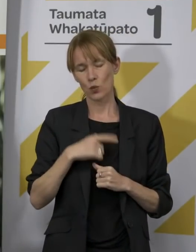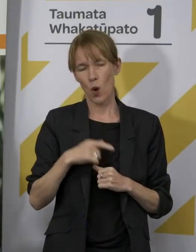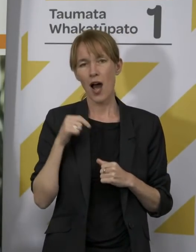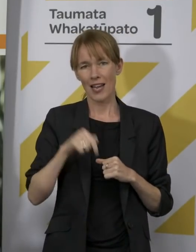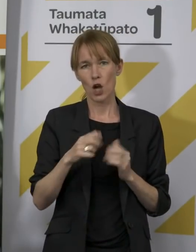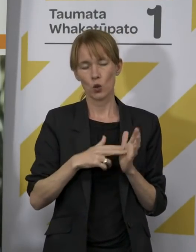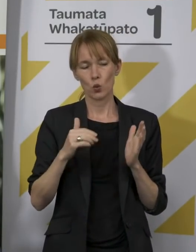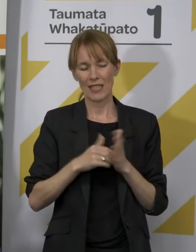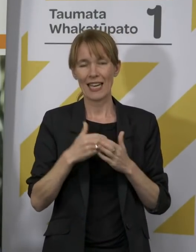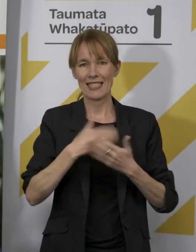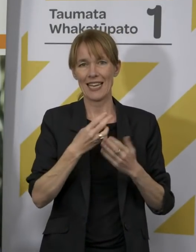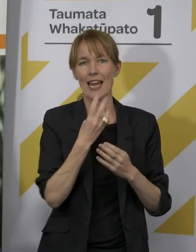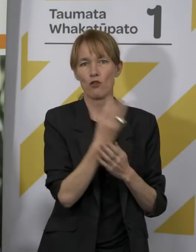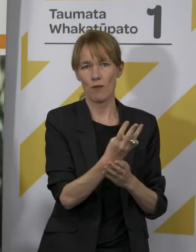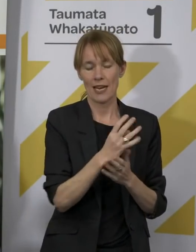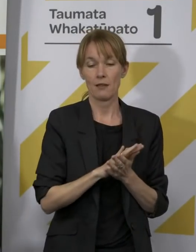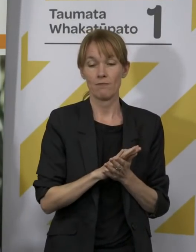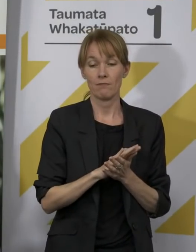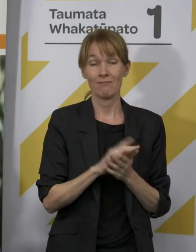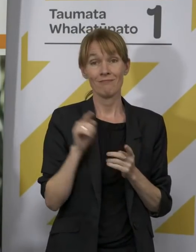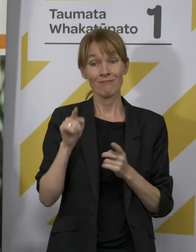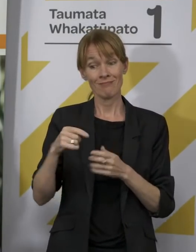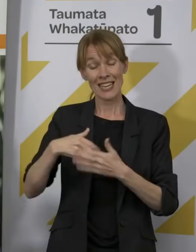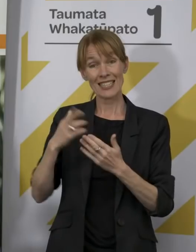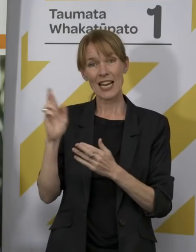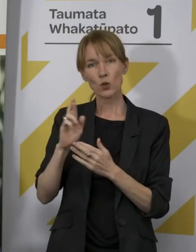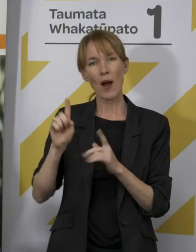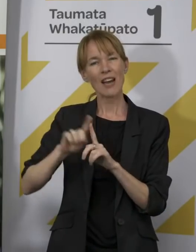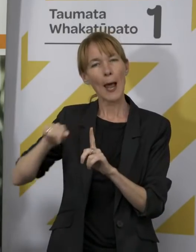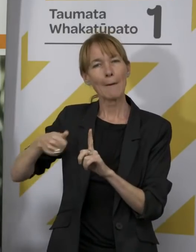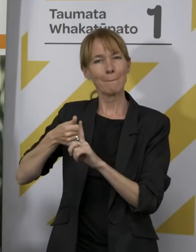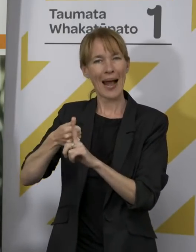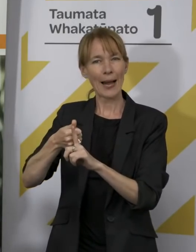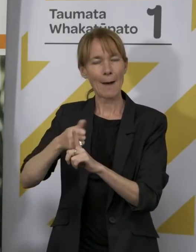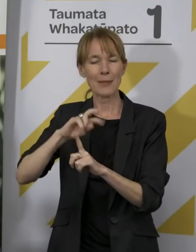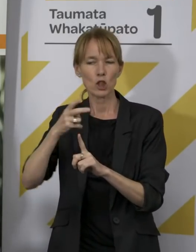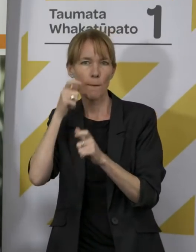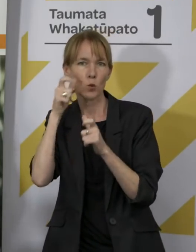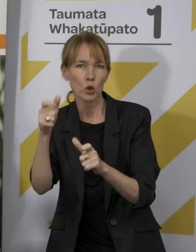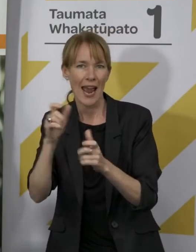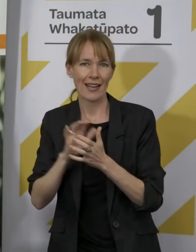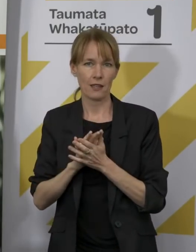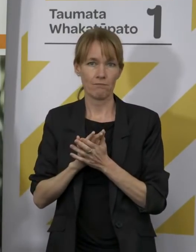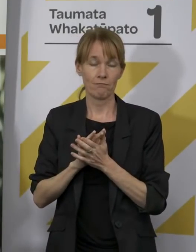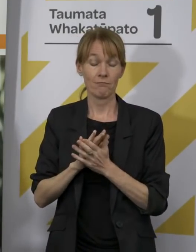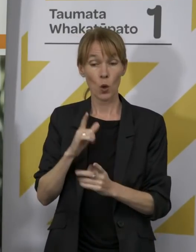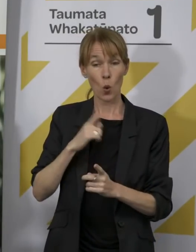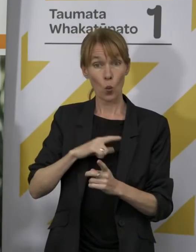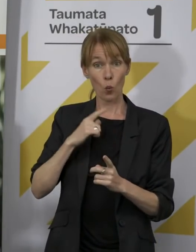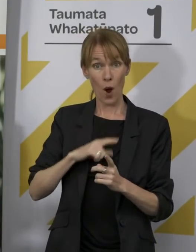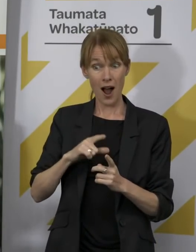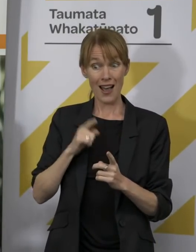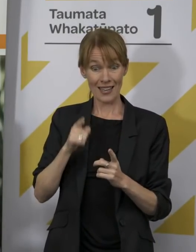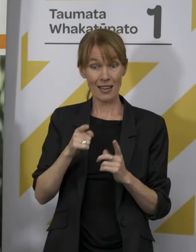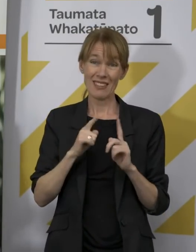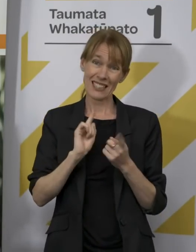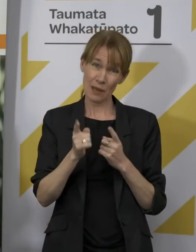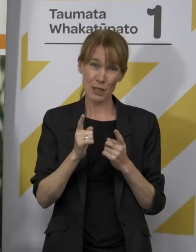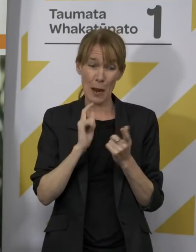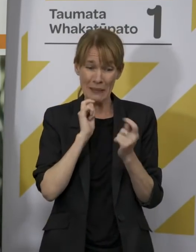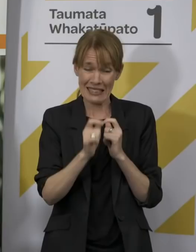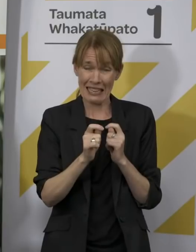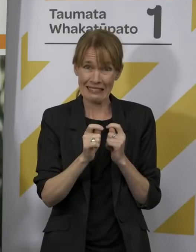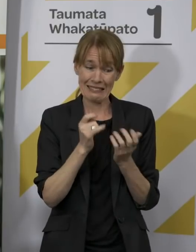day 12 provides extra security. First of all, because the tests do have a